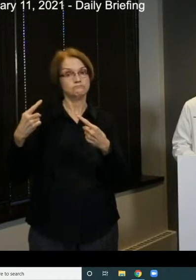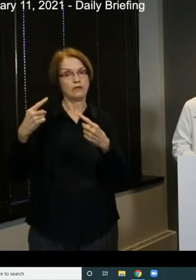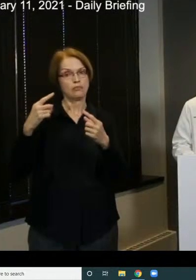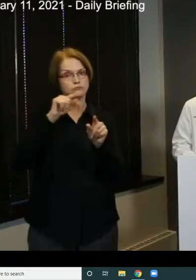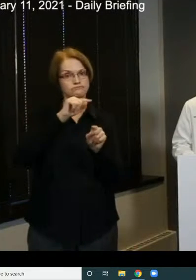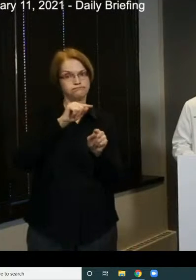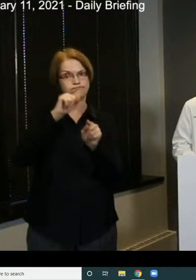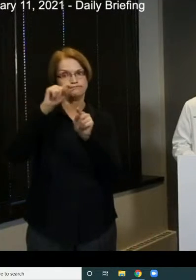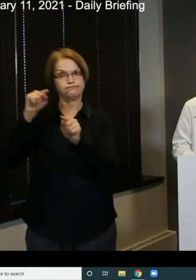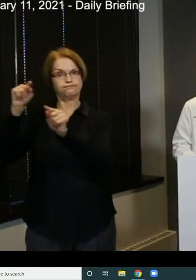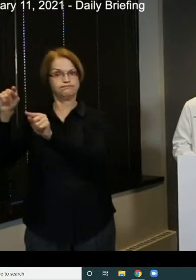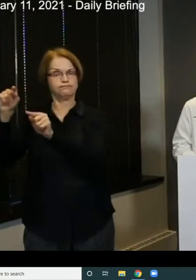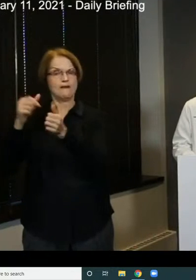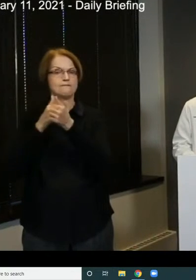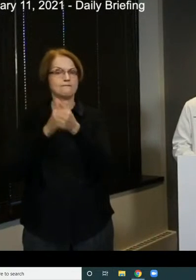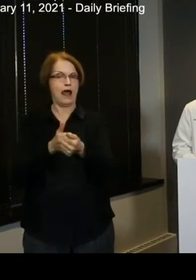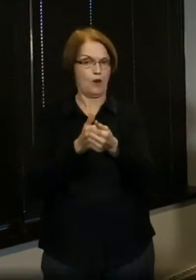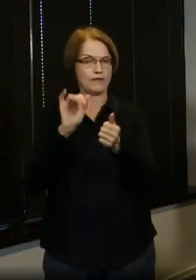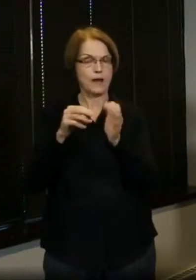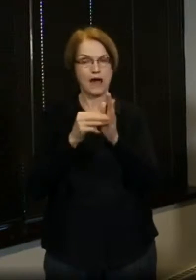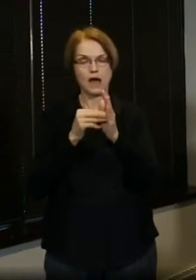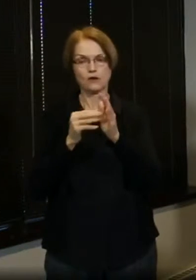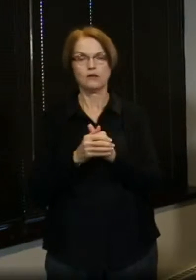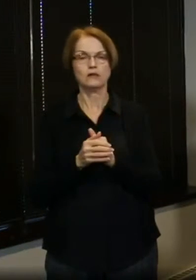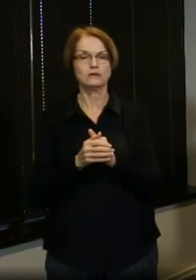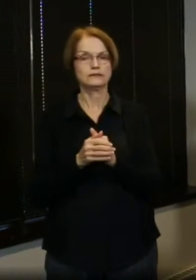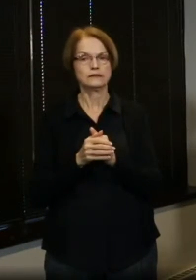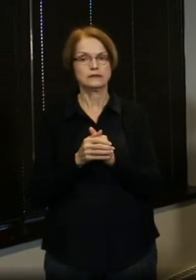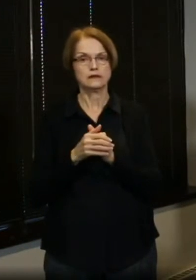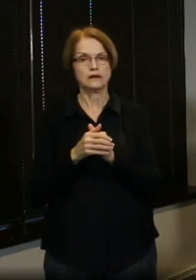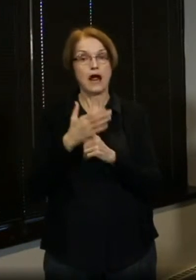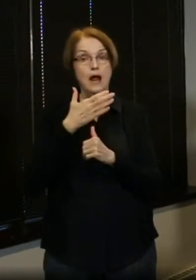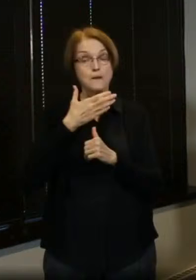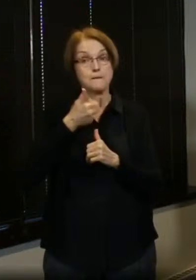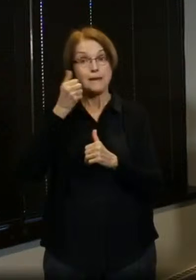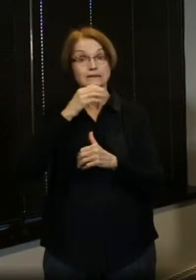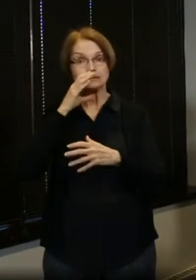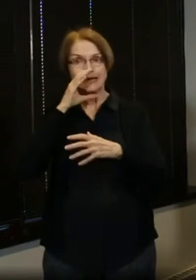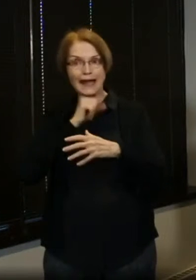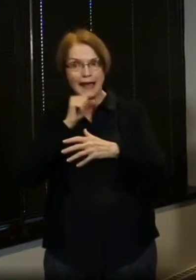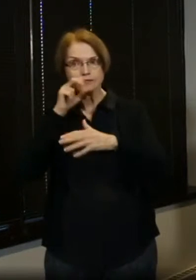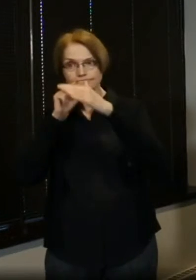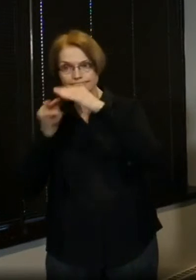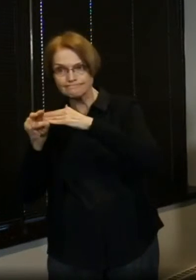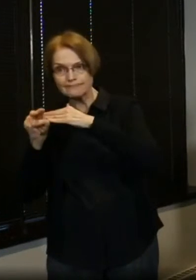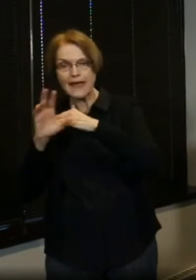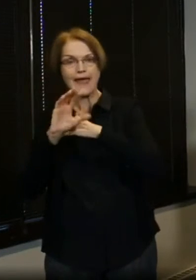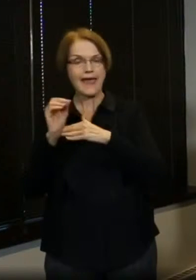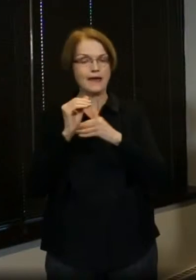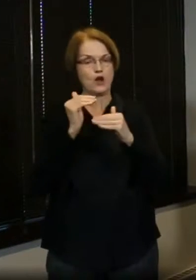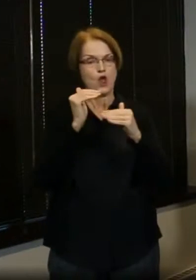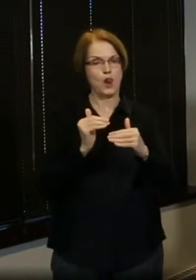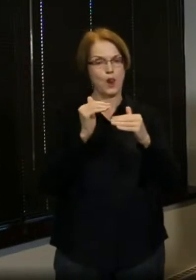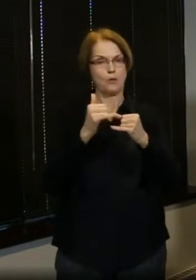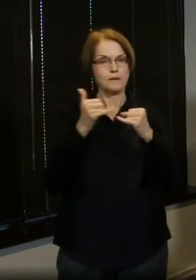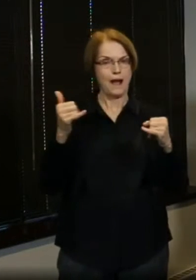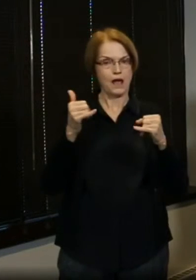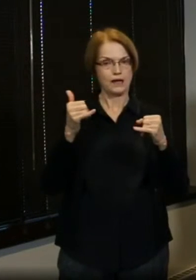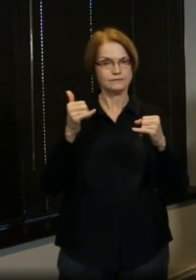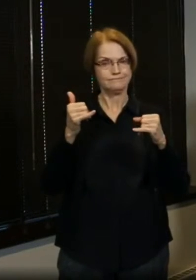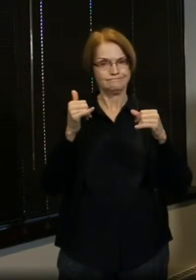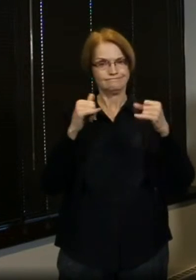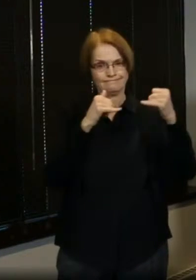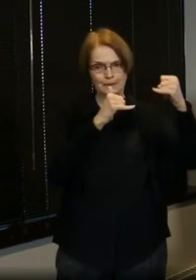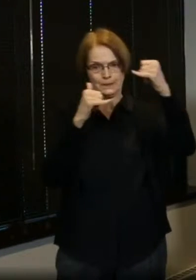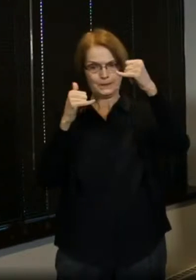model. So you can see we're trending anywhere between our best guess line and the lower bound of our best guess.